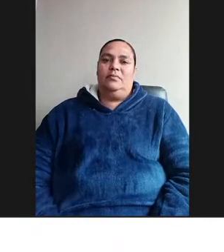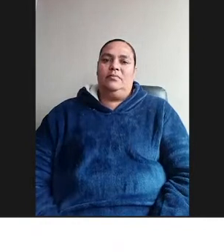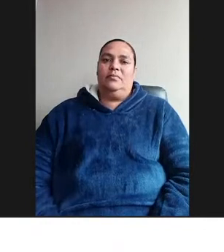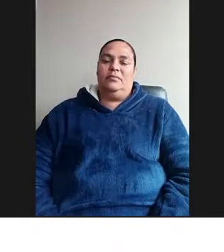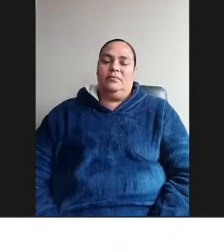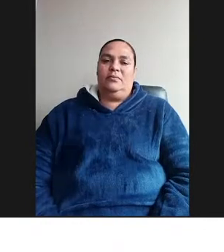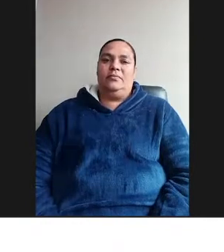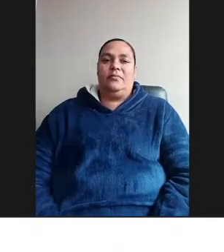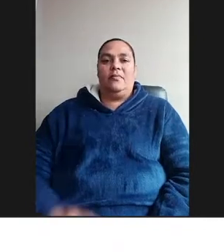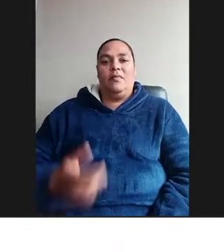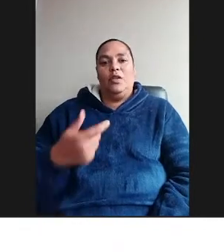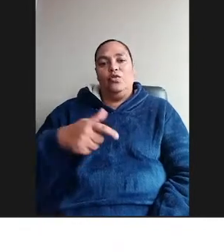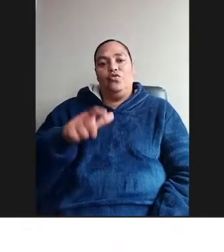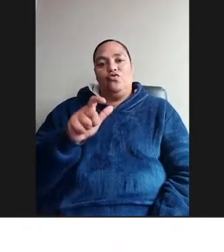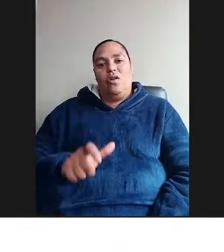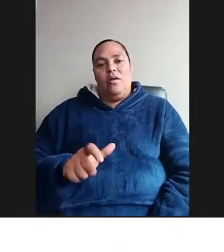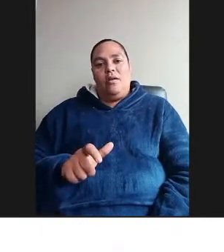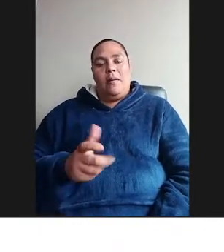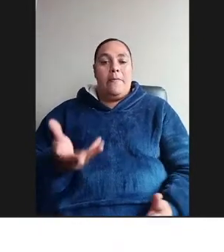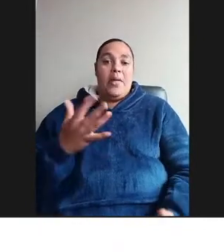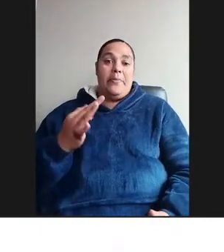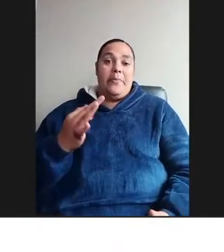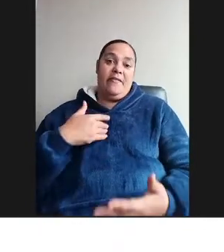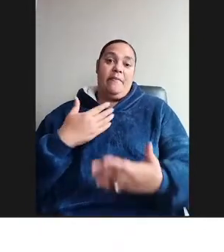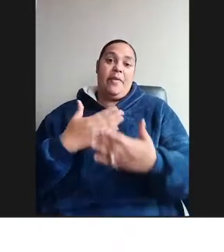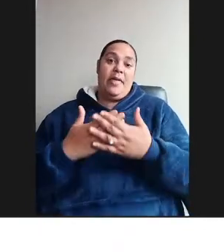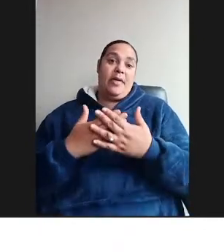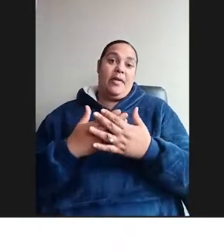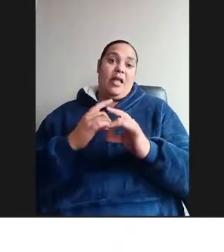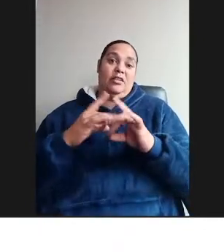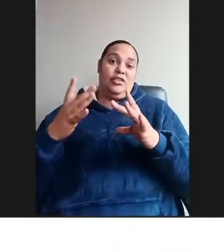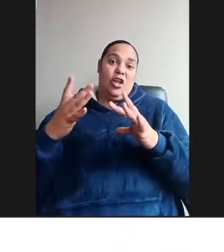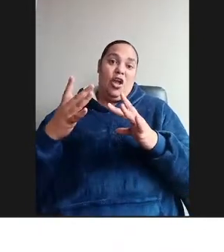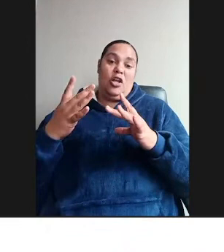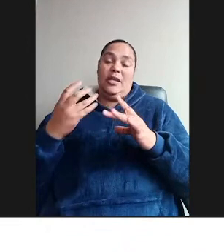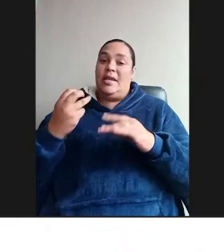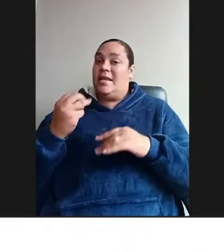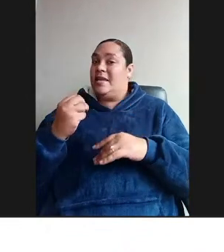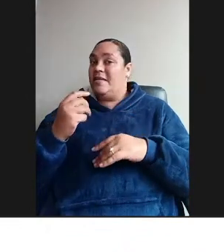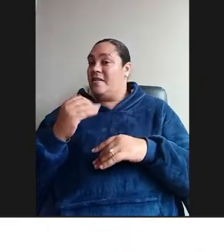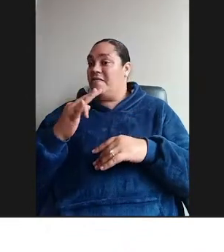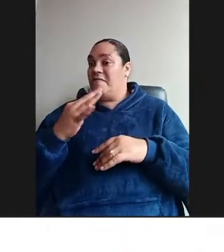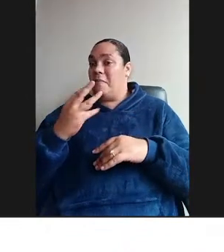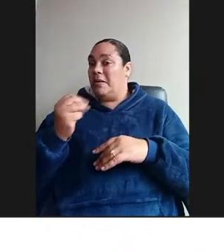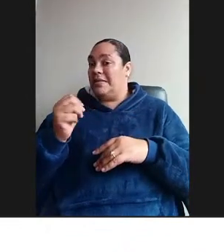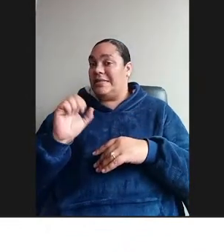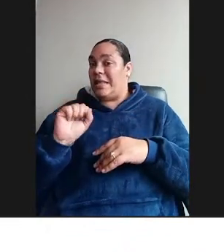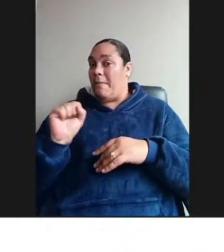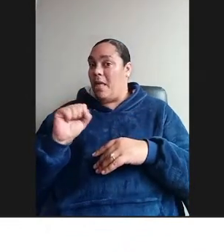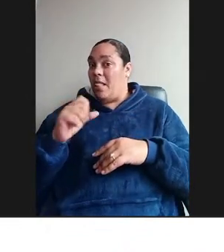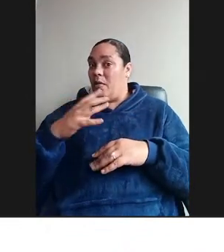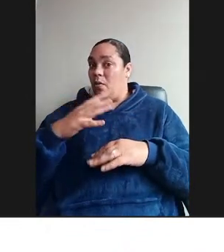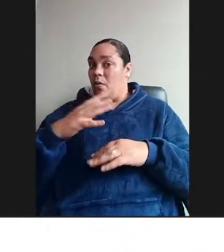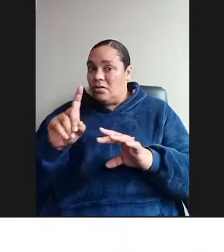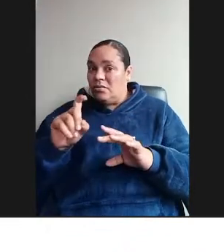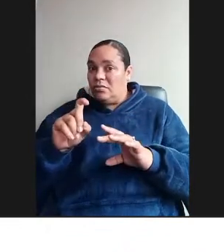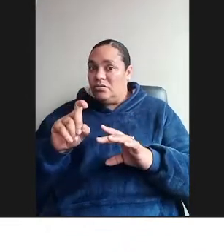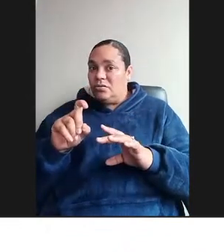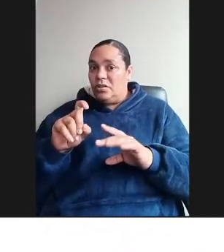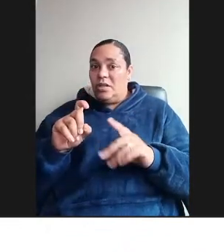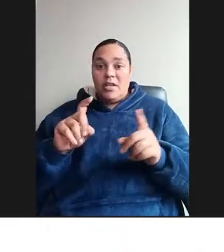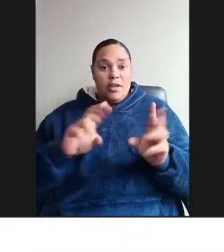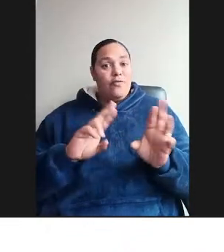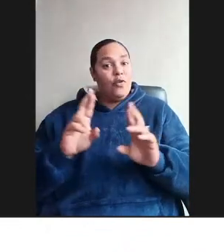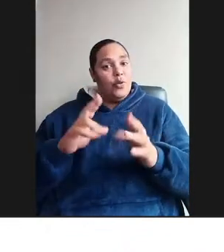Chairperson, maybe if I can come in here, unless Mr. Stemele would like to kick off. If you're ready, you can go, Mr.